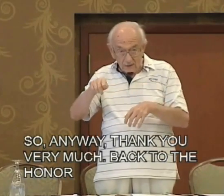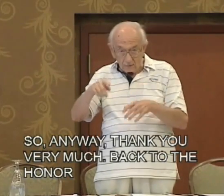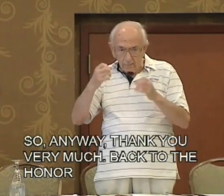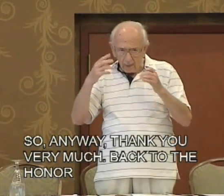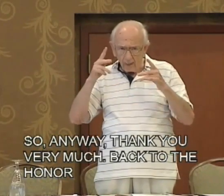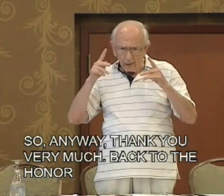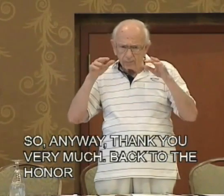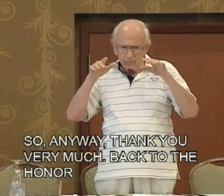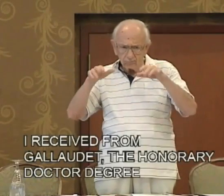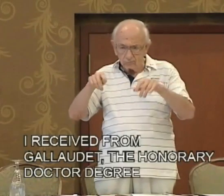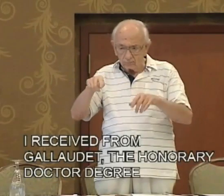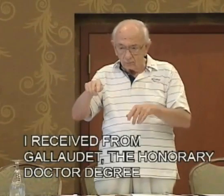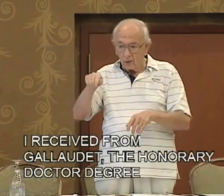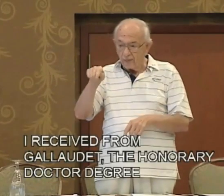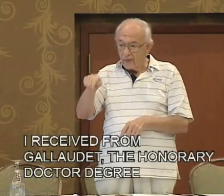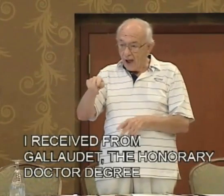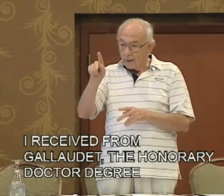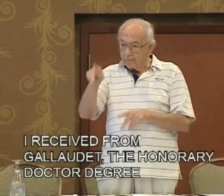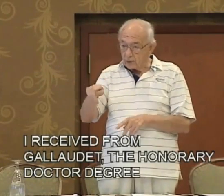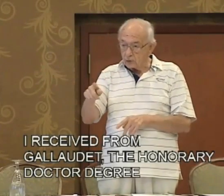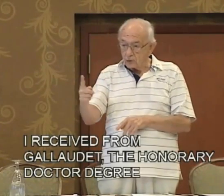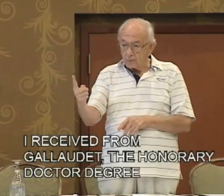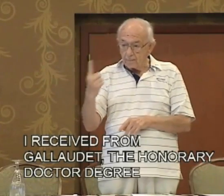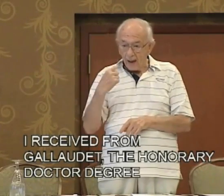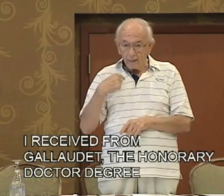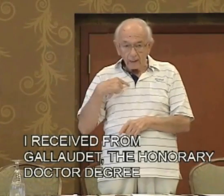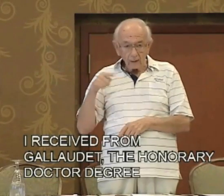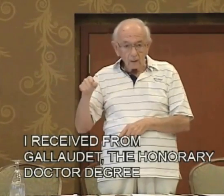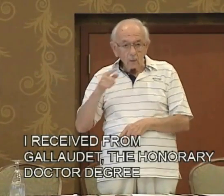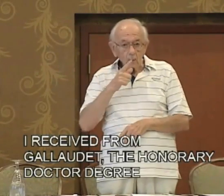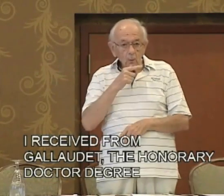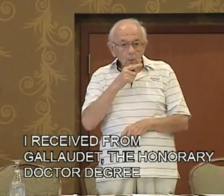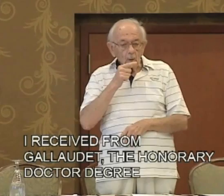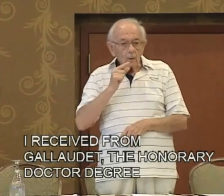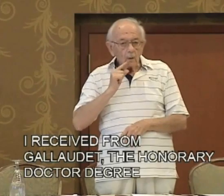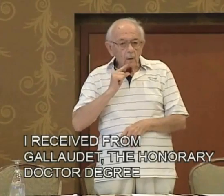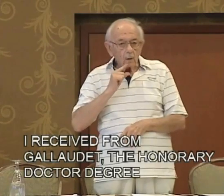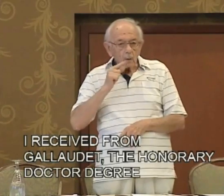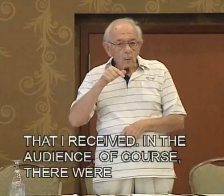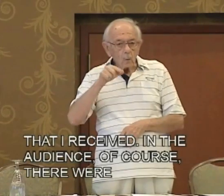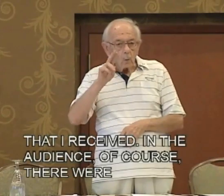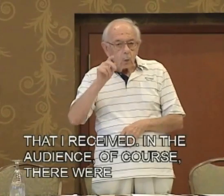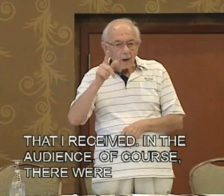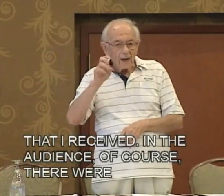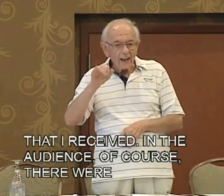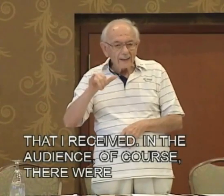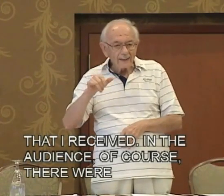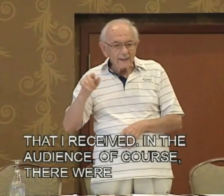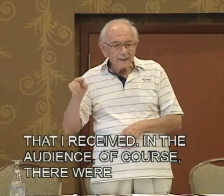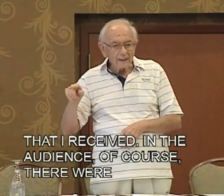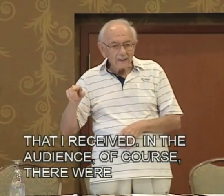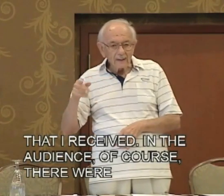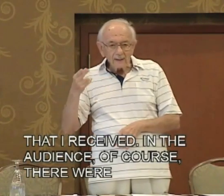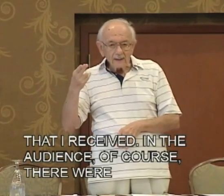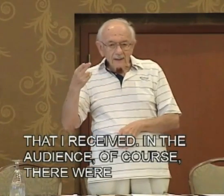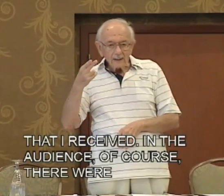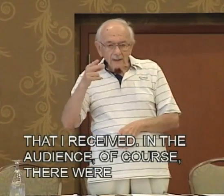in the audience of course there were many people there there was one person who approached me and it was guess who